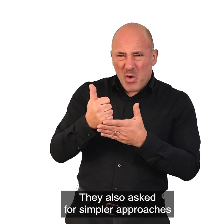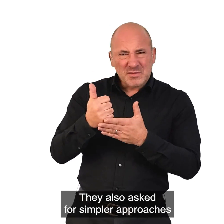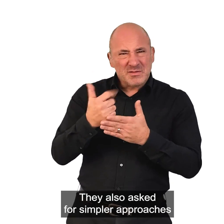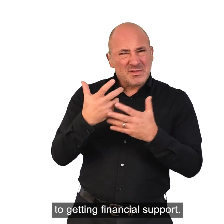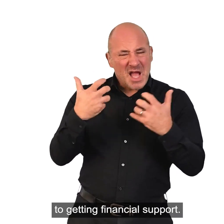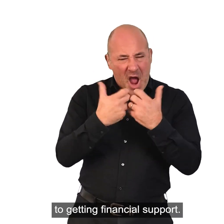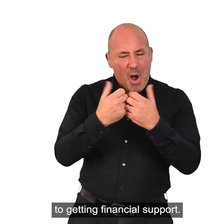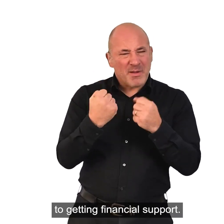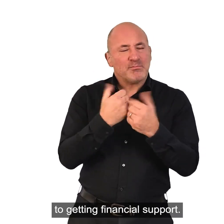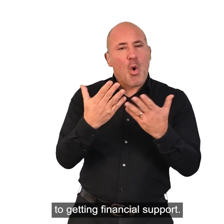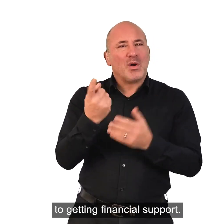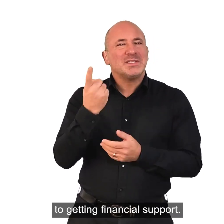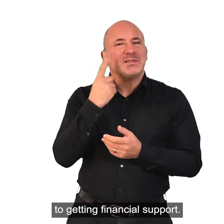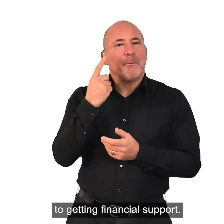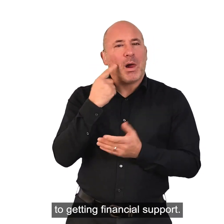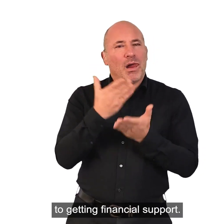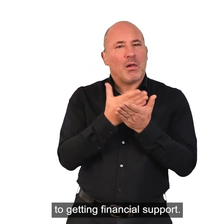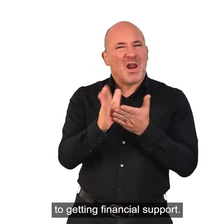approaches to getting financial support.